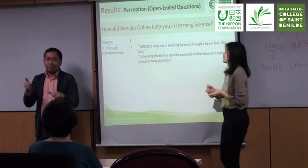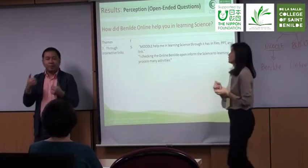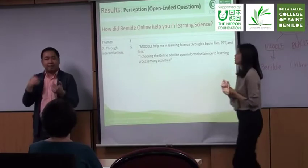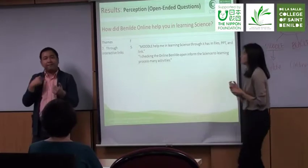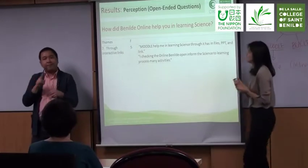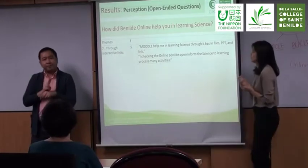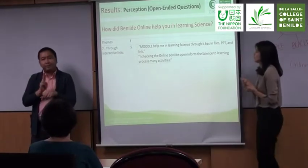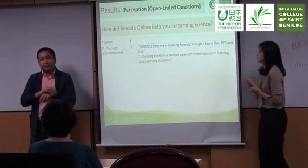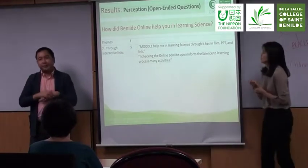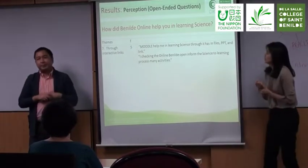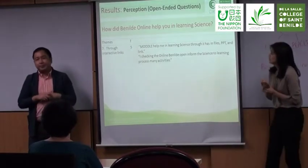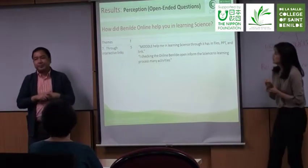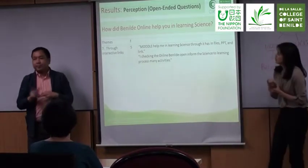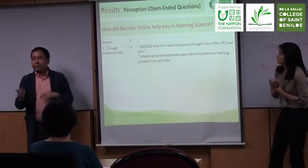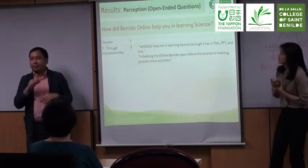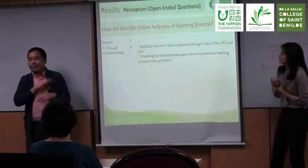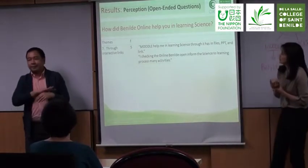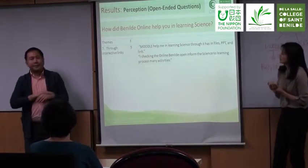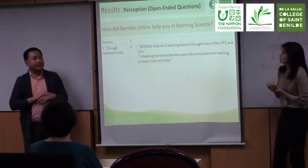visual aids.